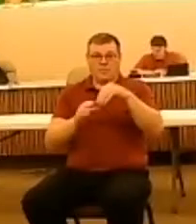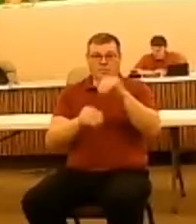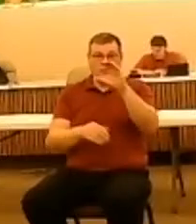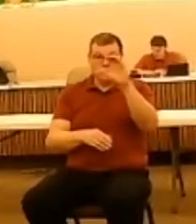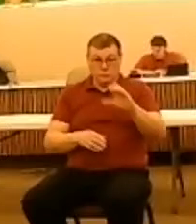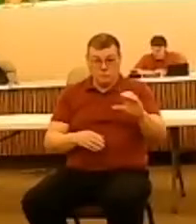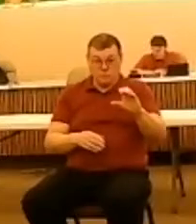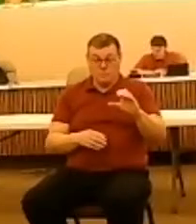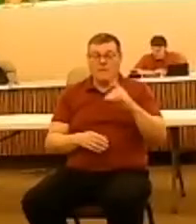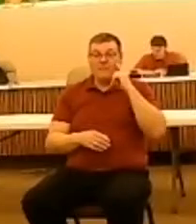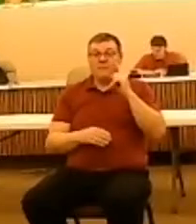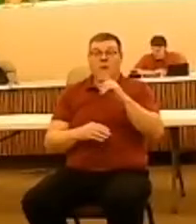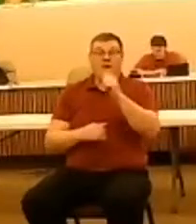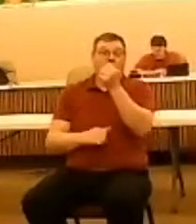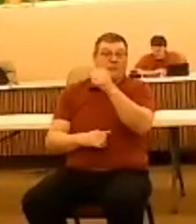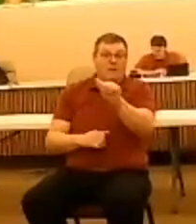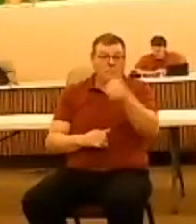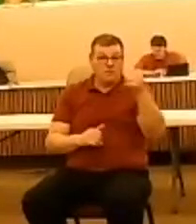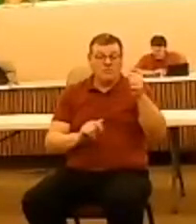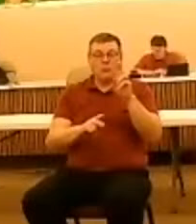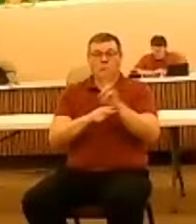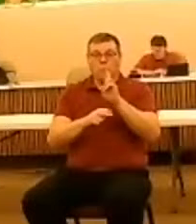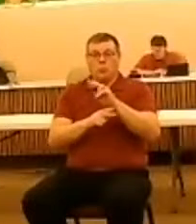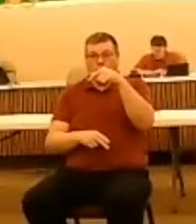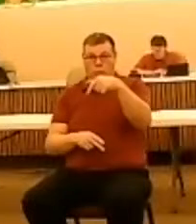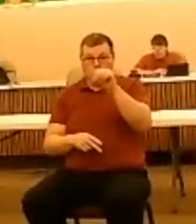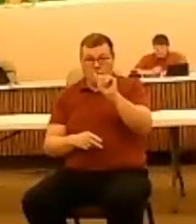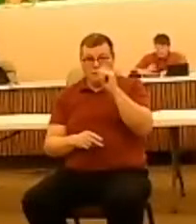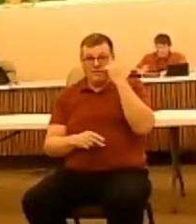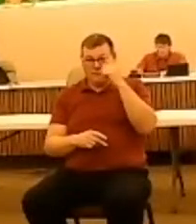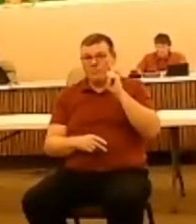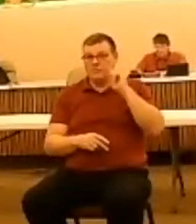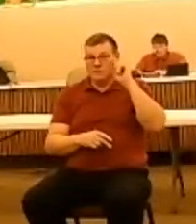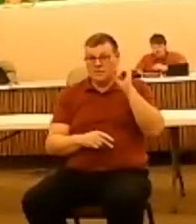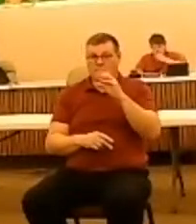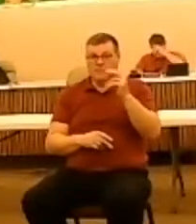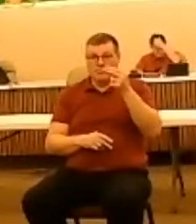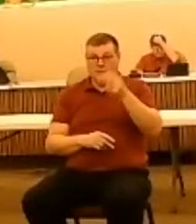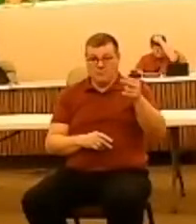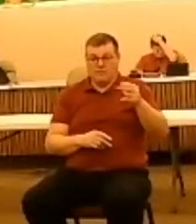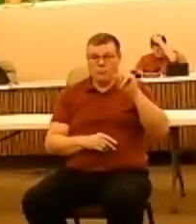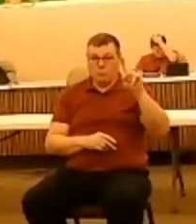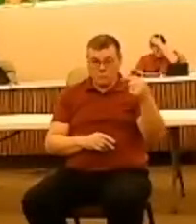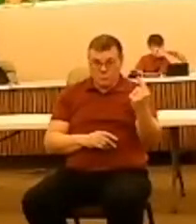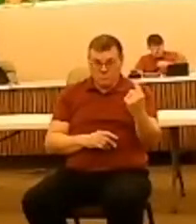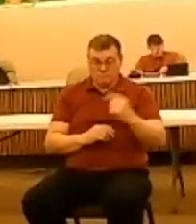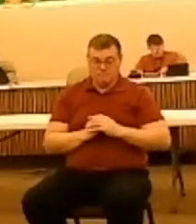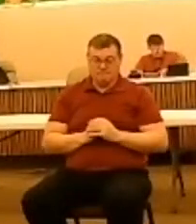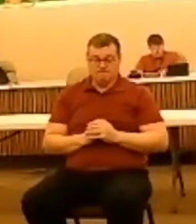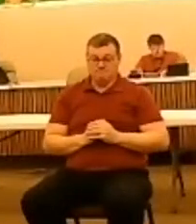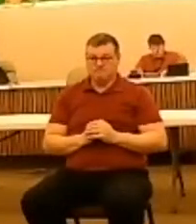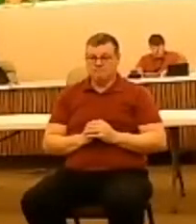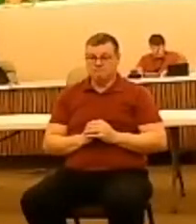anyone else, please reserve the Q&A feature for the deaf and hard of hearing only.